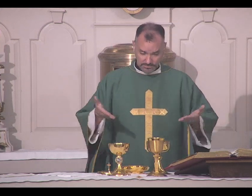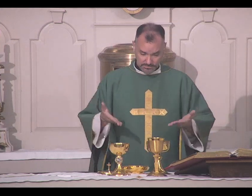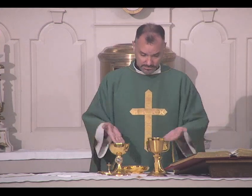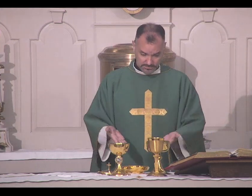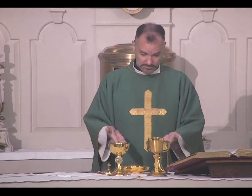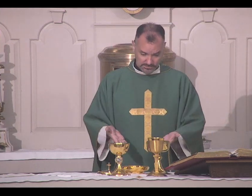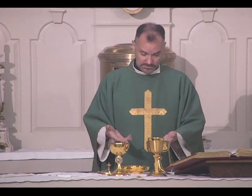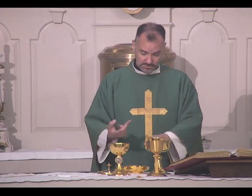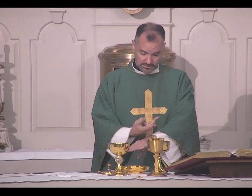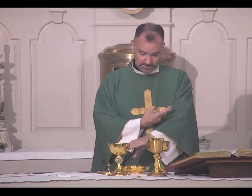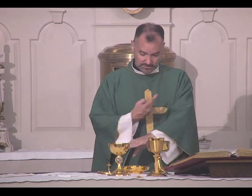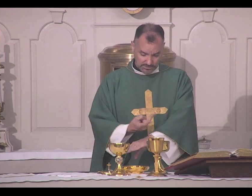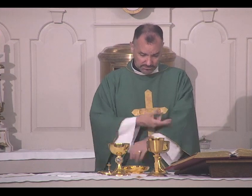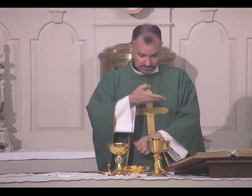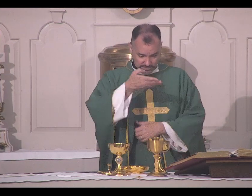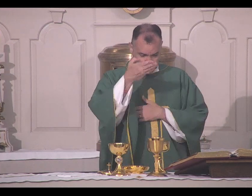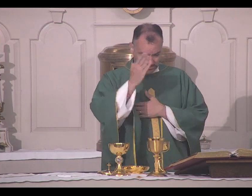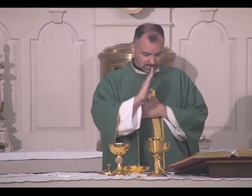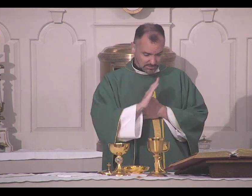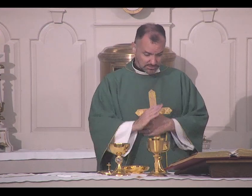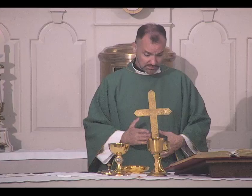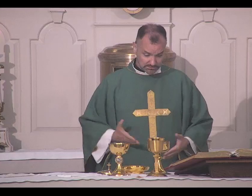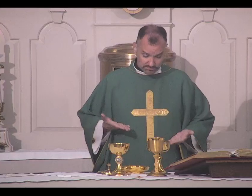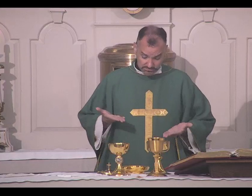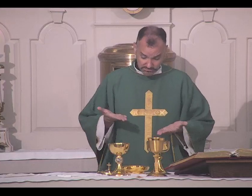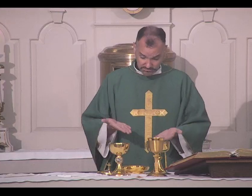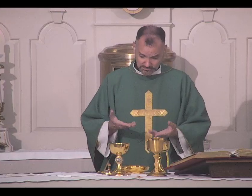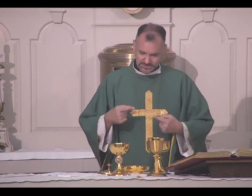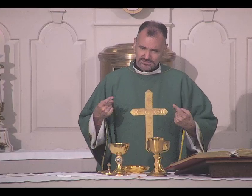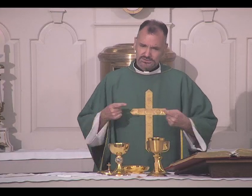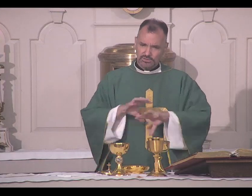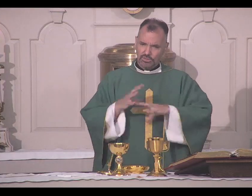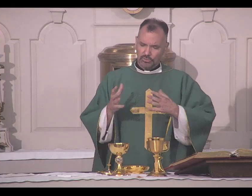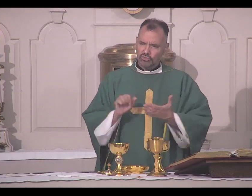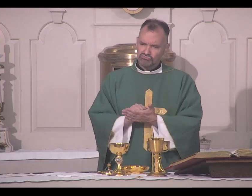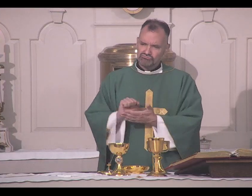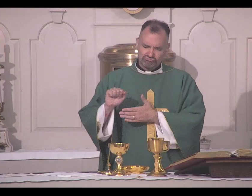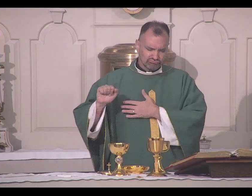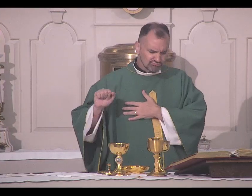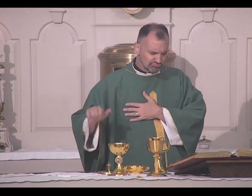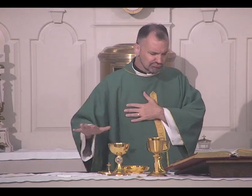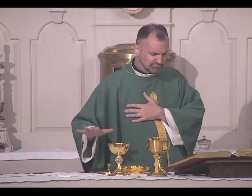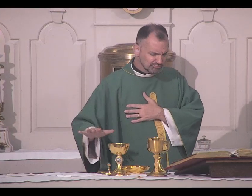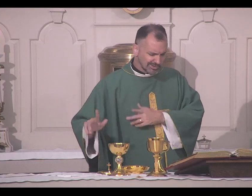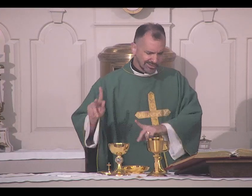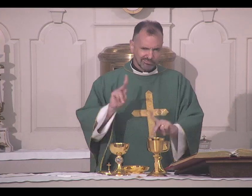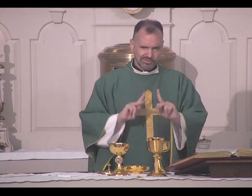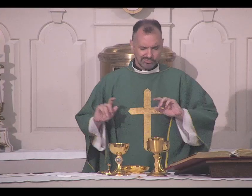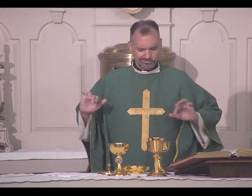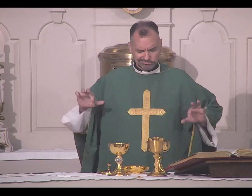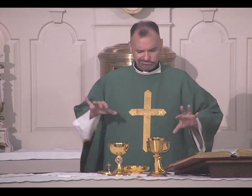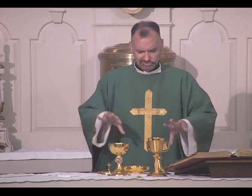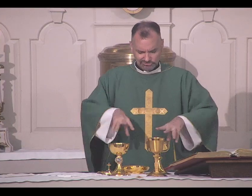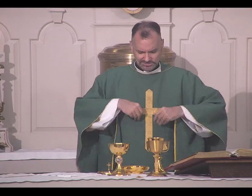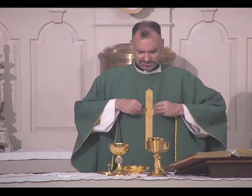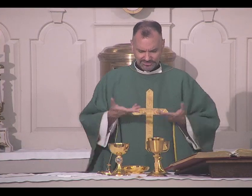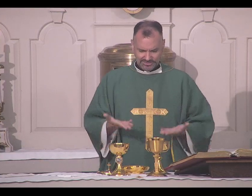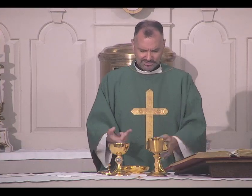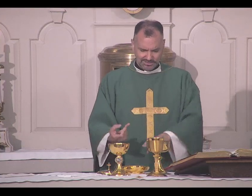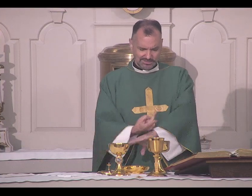Behold, the Lamb of God. Behold him who takes away the sins of the world. Blessed are those called